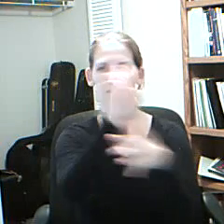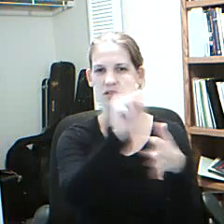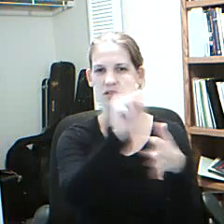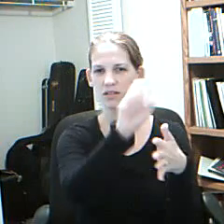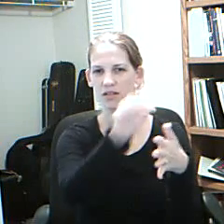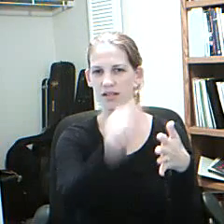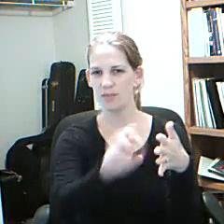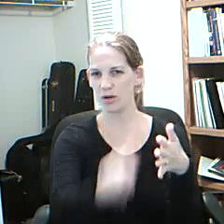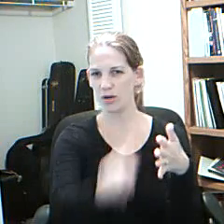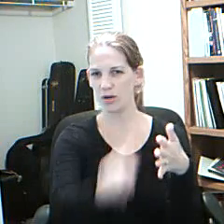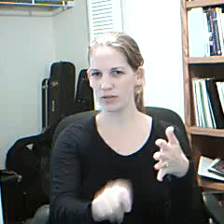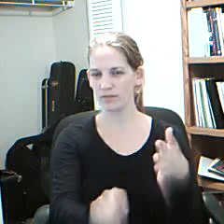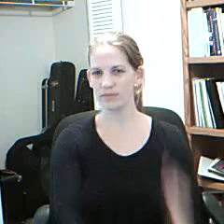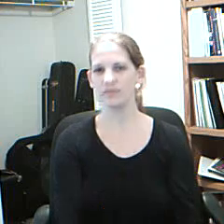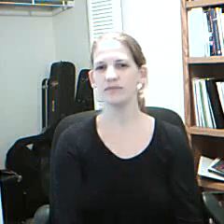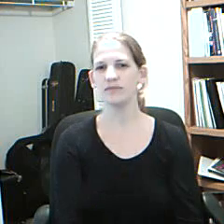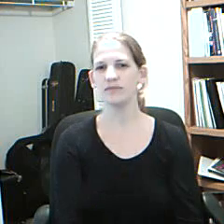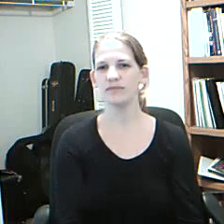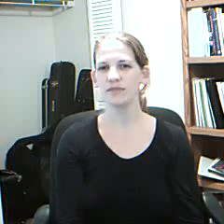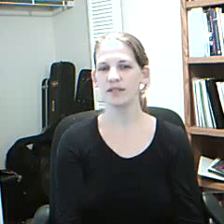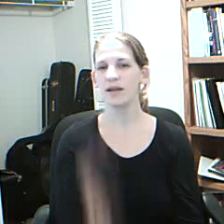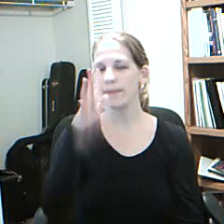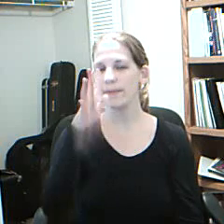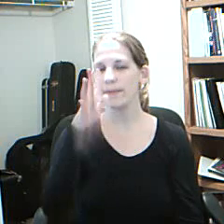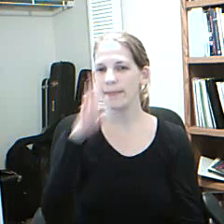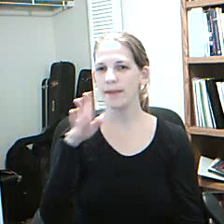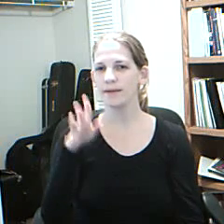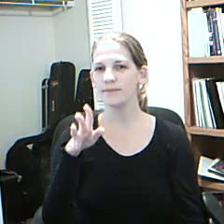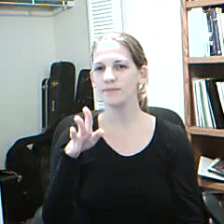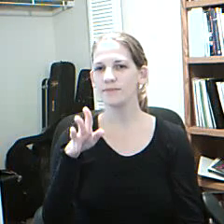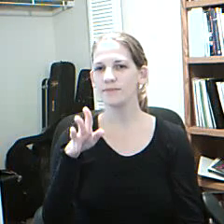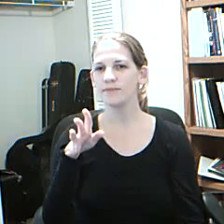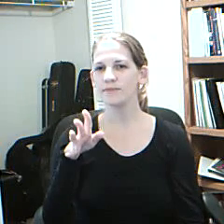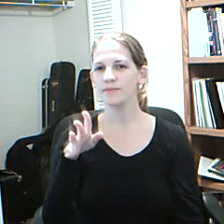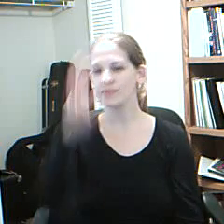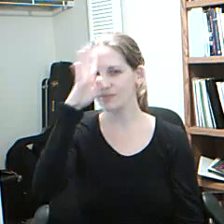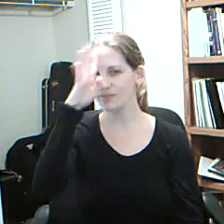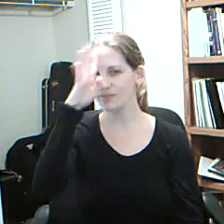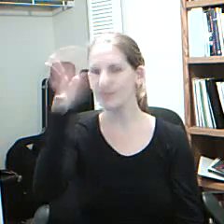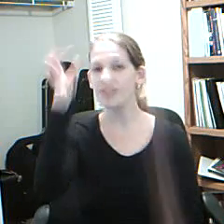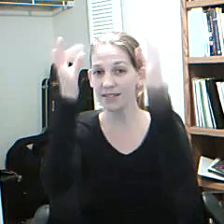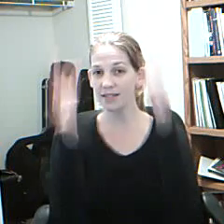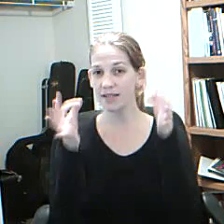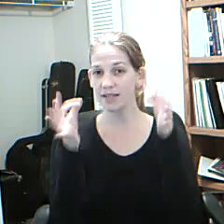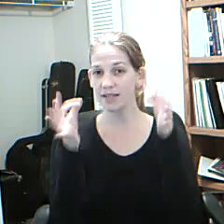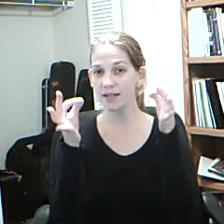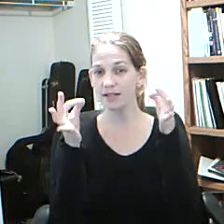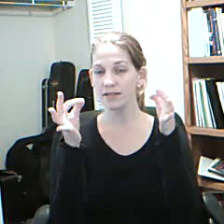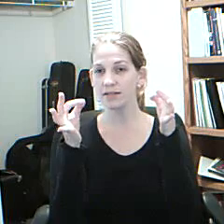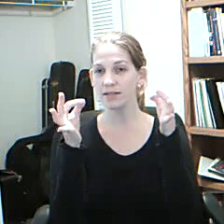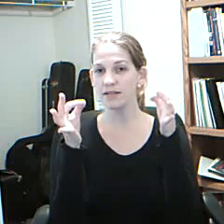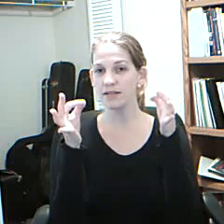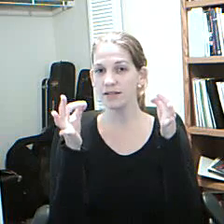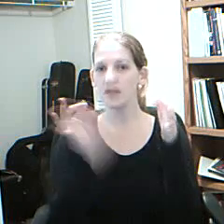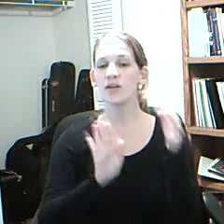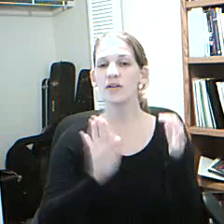than 2005. I'm going to cut this short. I'm going to say goodbye. Before I do, though,